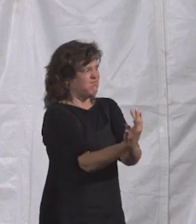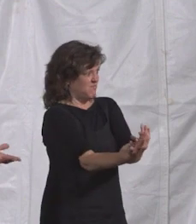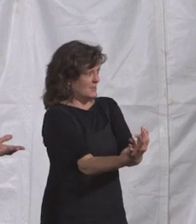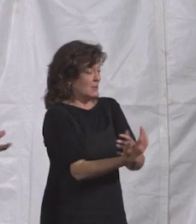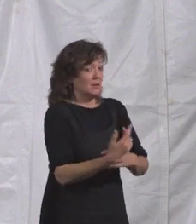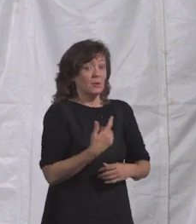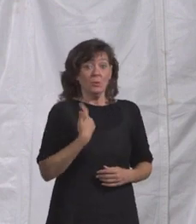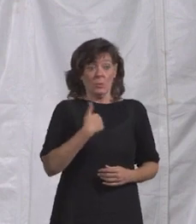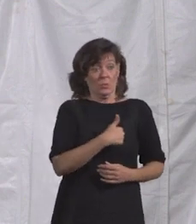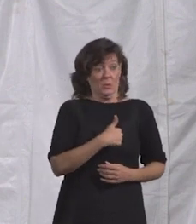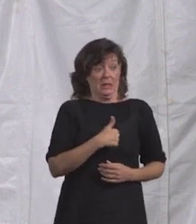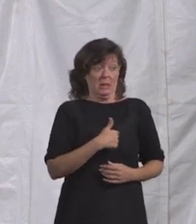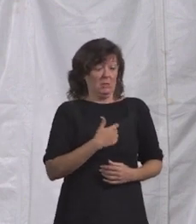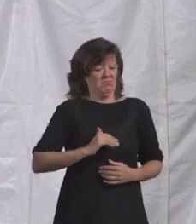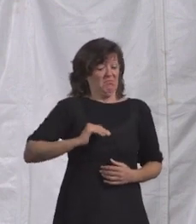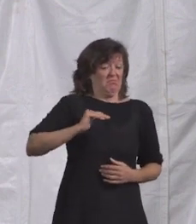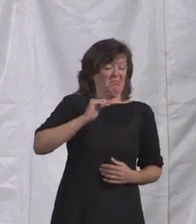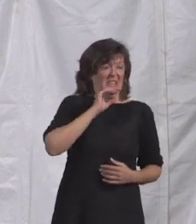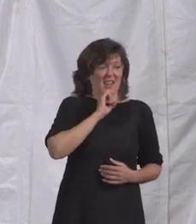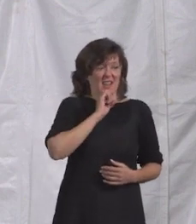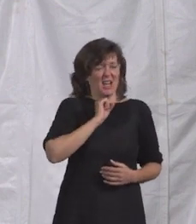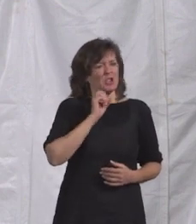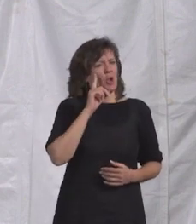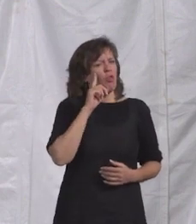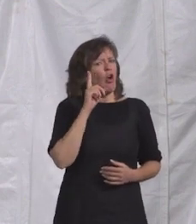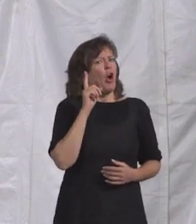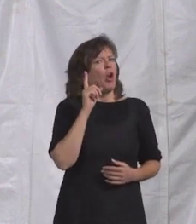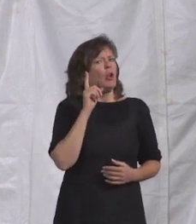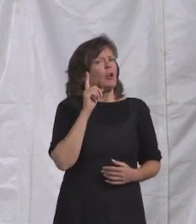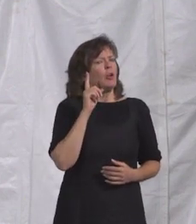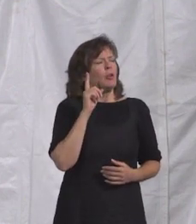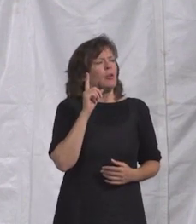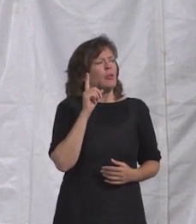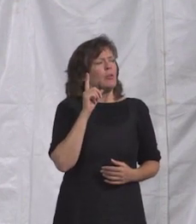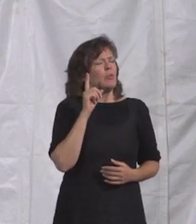themselves, well, if girls have cooties,